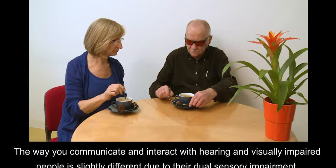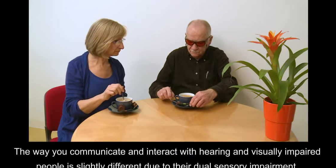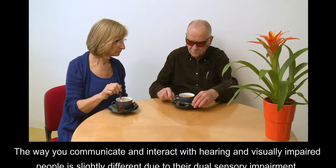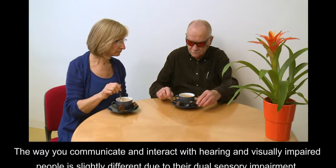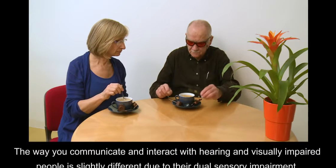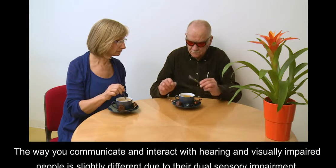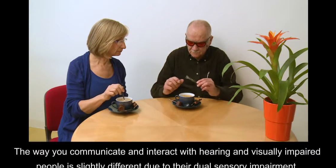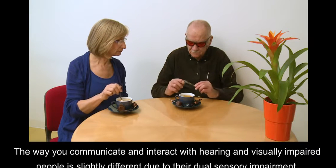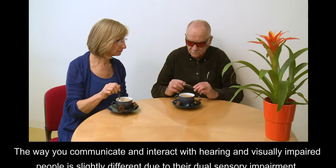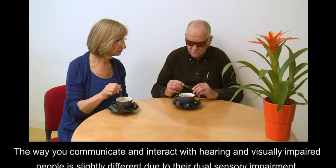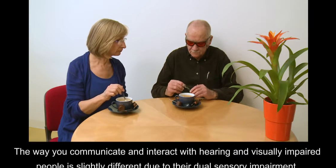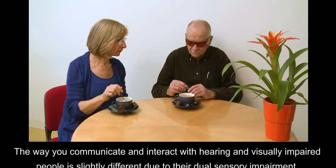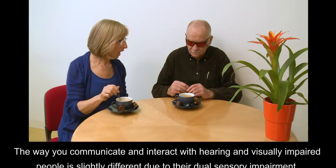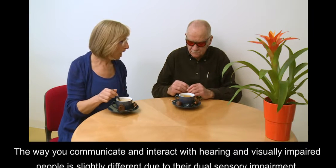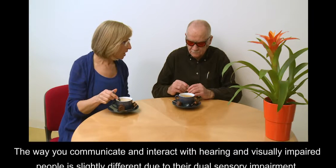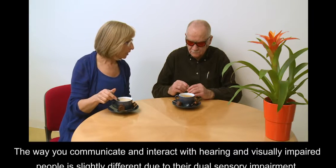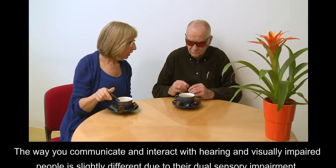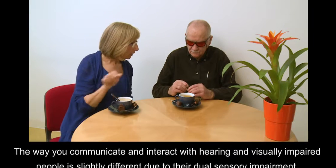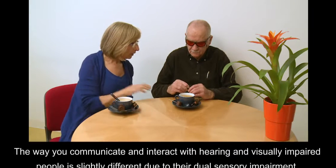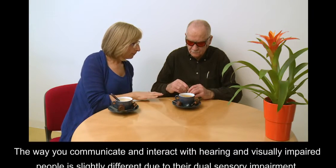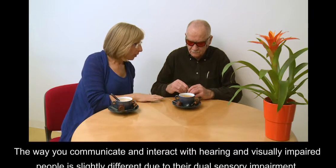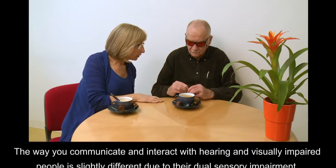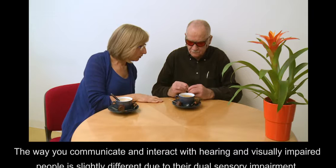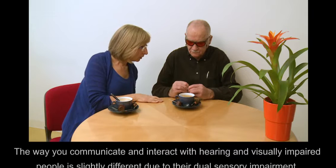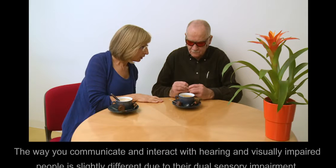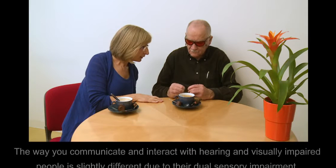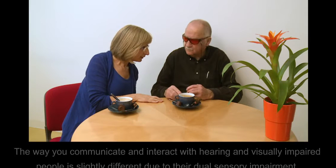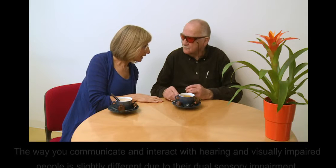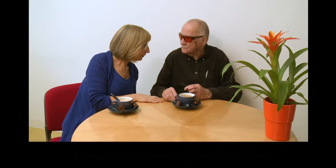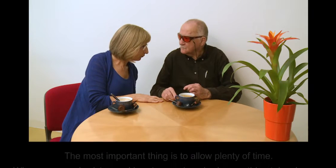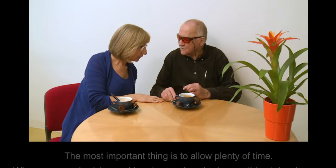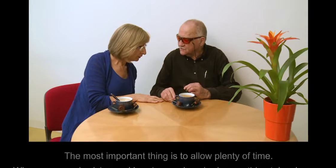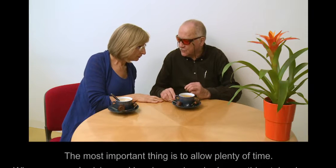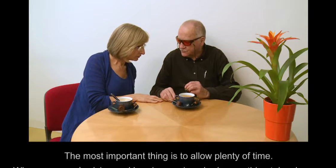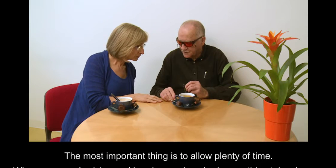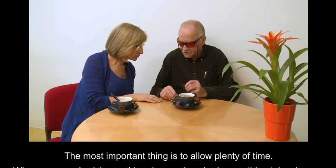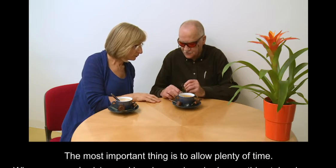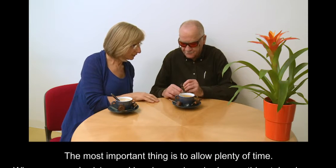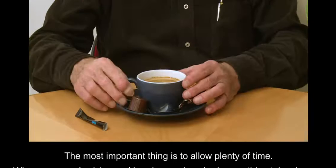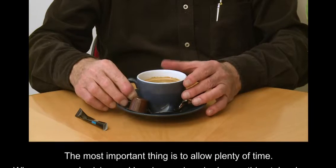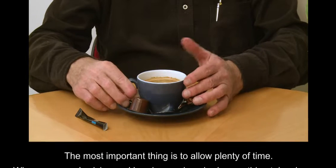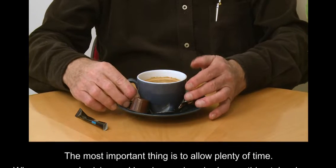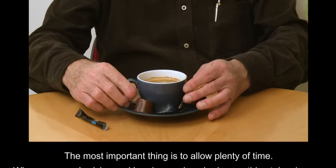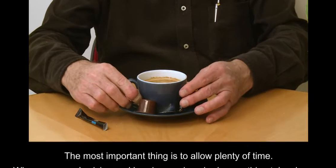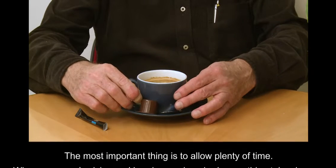impairment. These video clips will show you how to do both. The most important thing is to allow plenty of